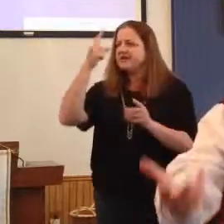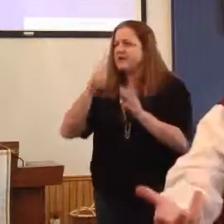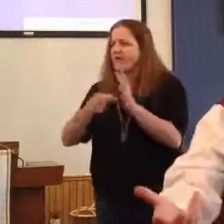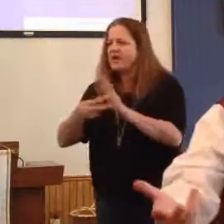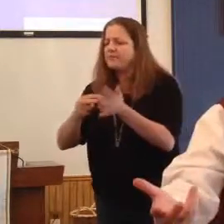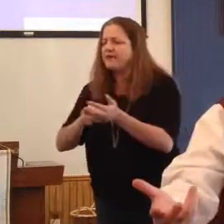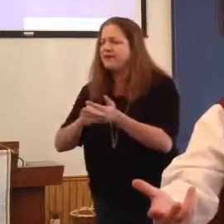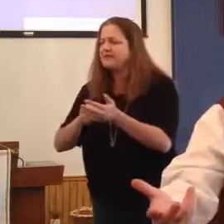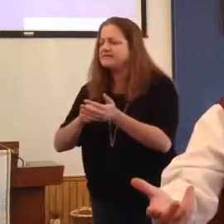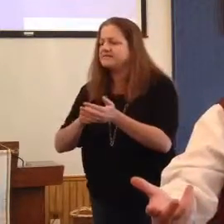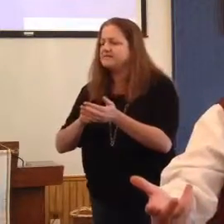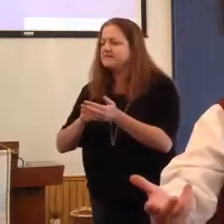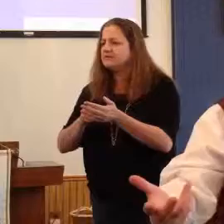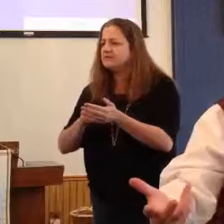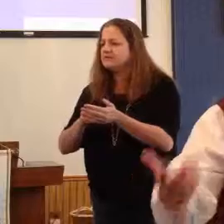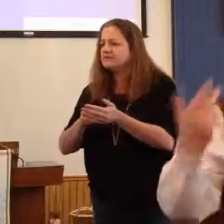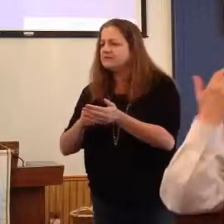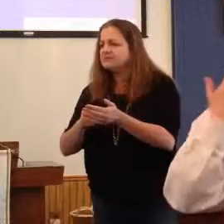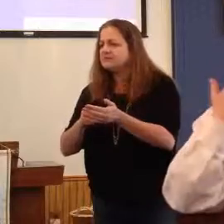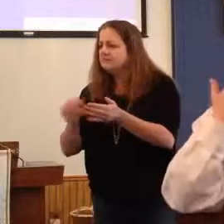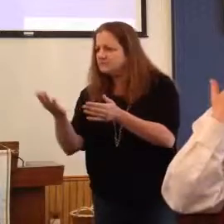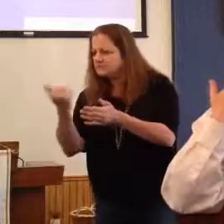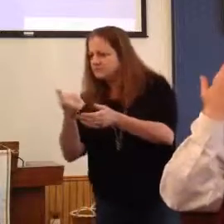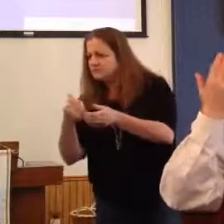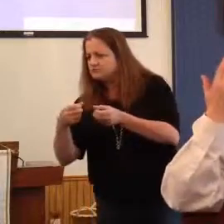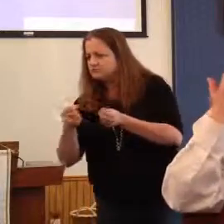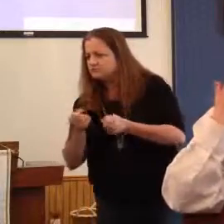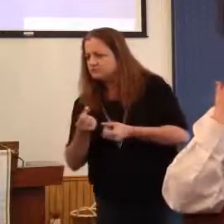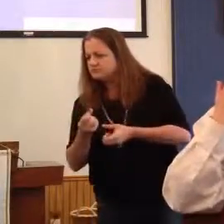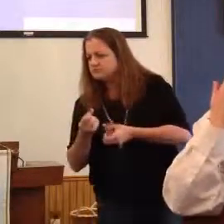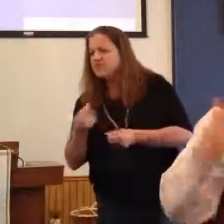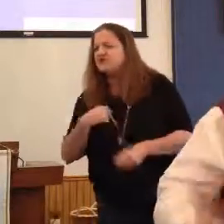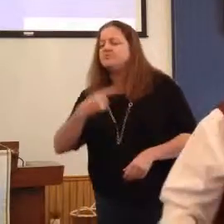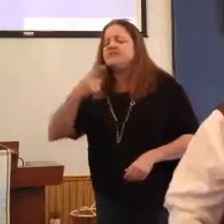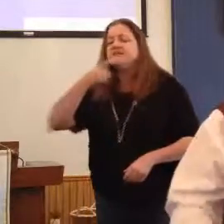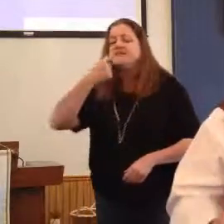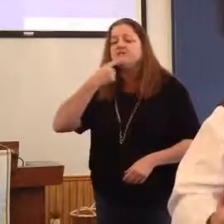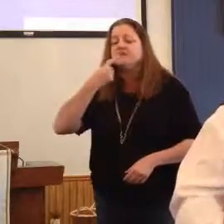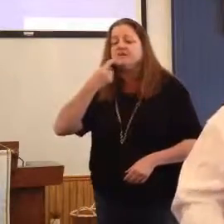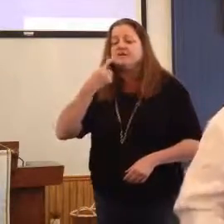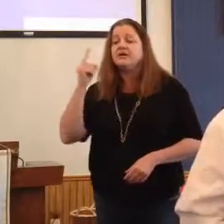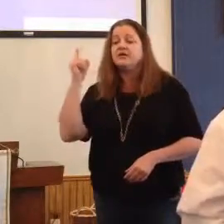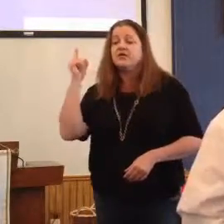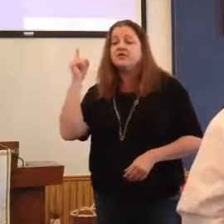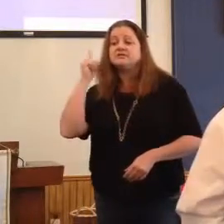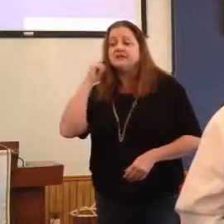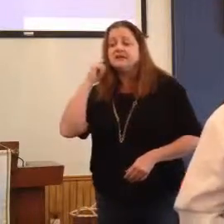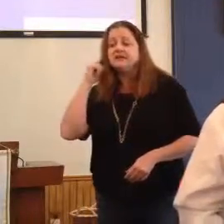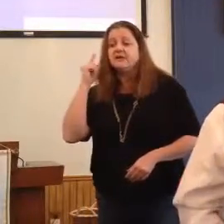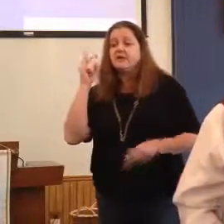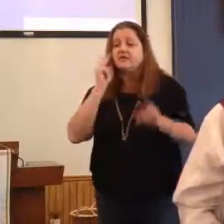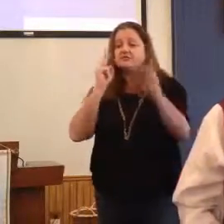it means to be hearing or sighted or able to walk.